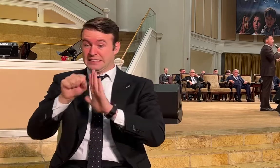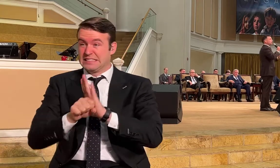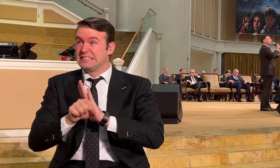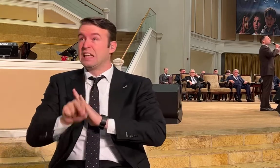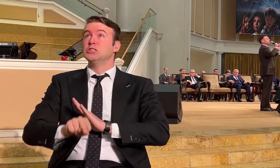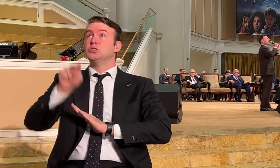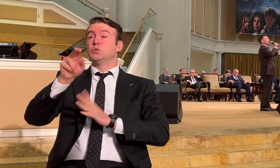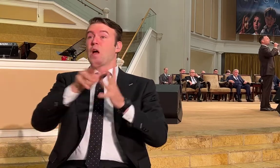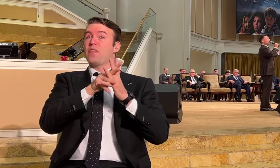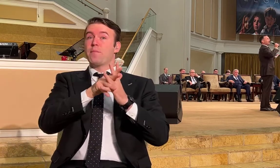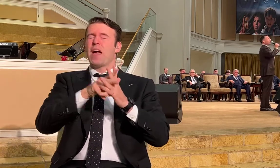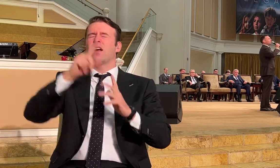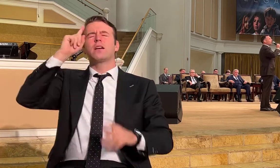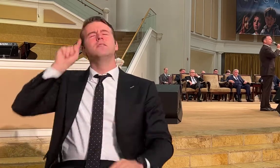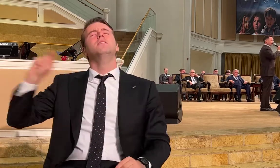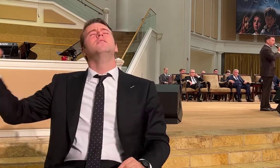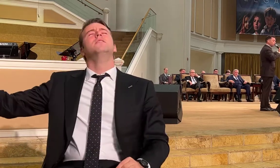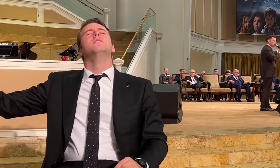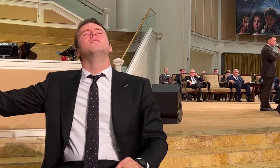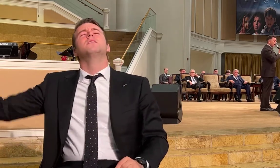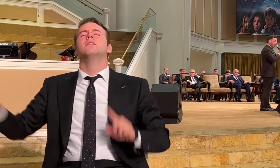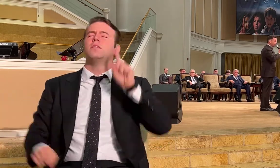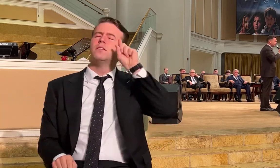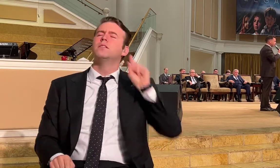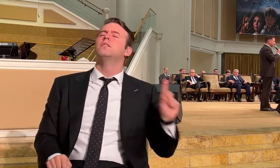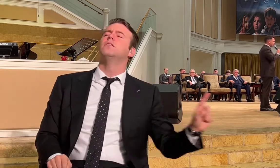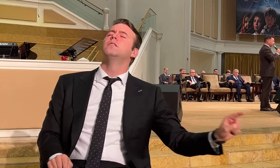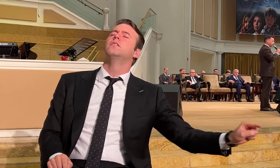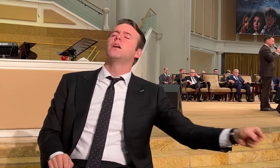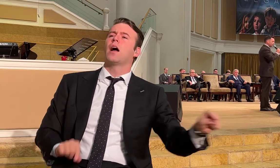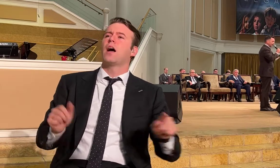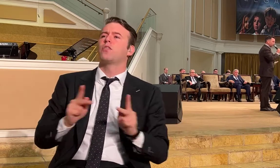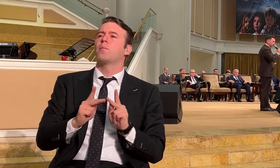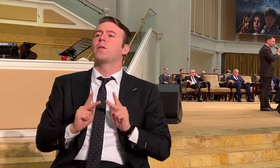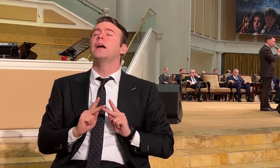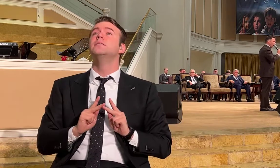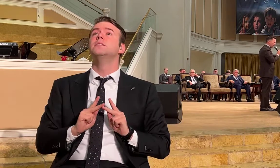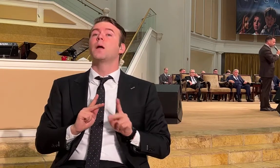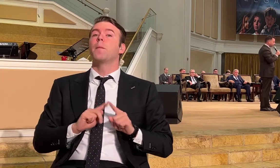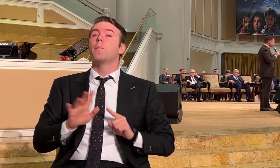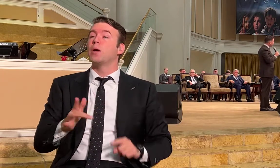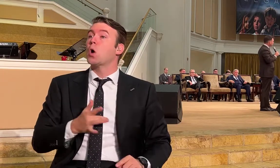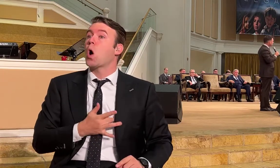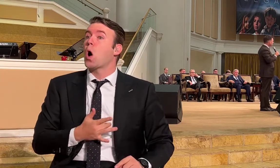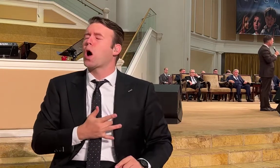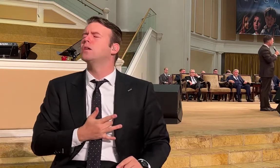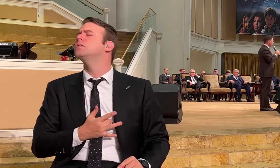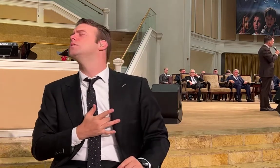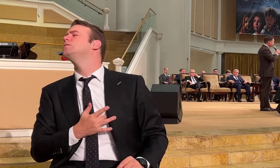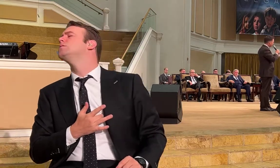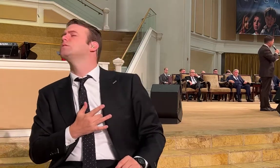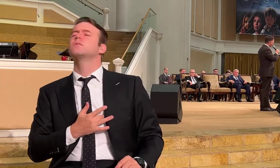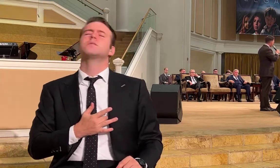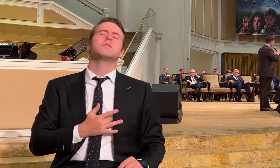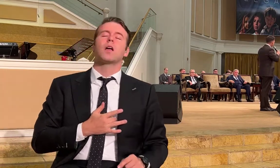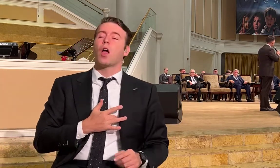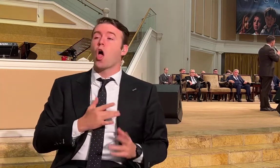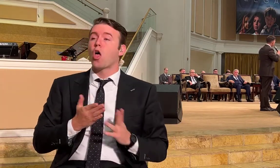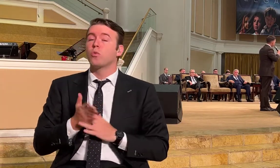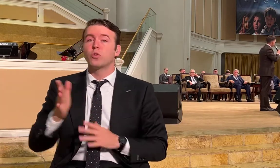continent, and you can travel around the world in your mind and in the intents of your heart, all in your